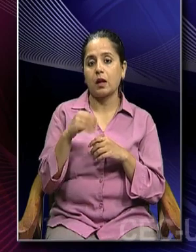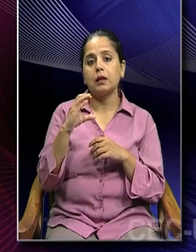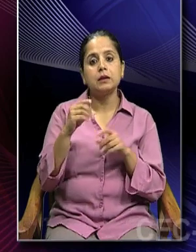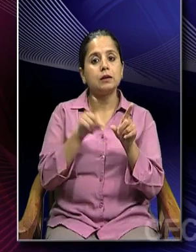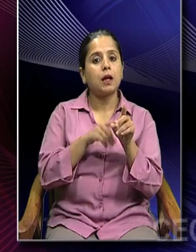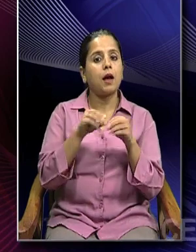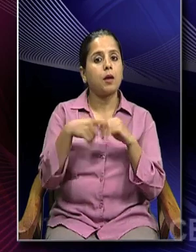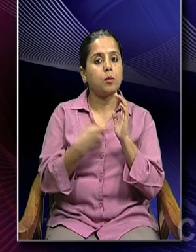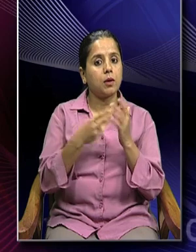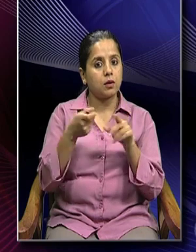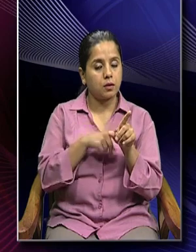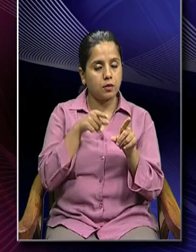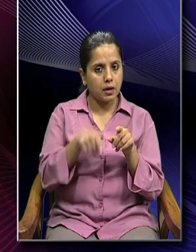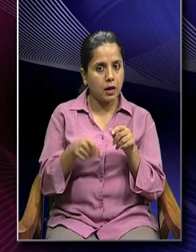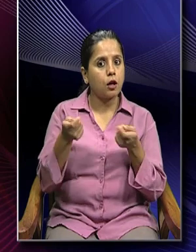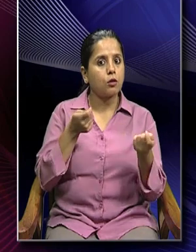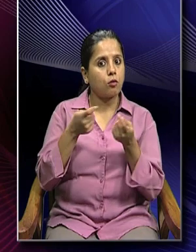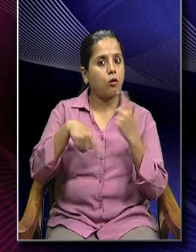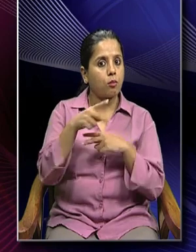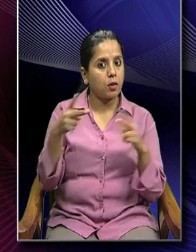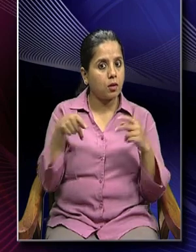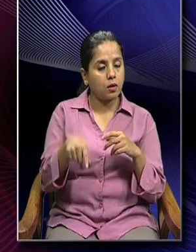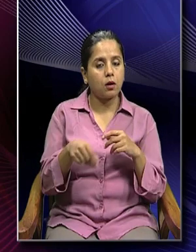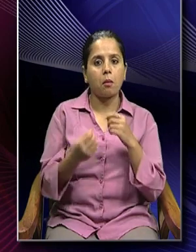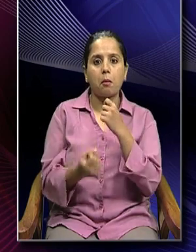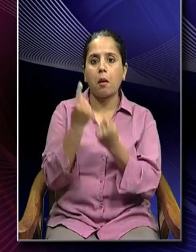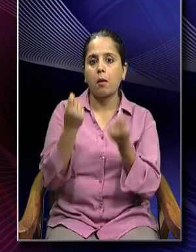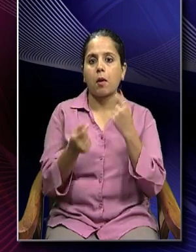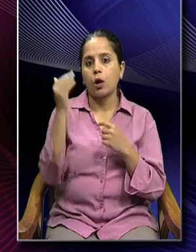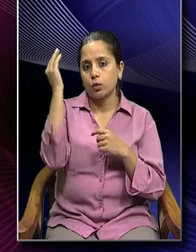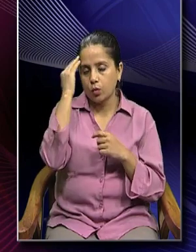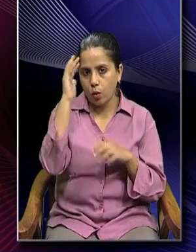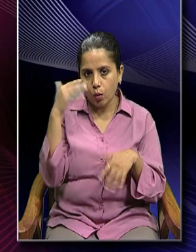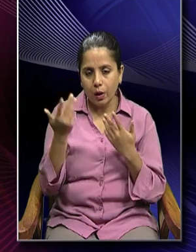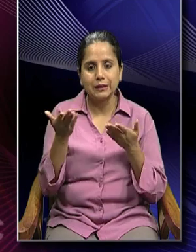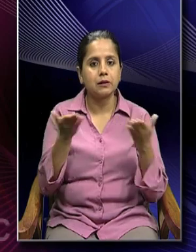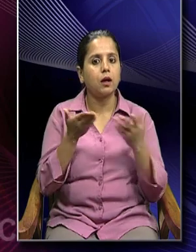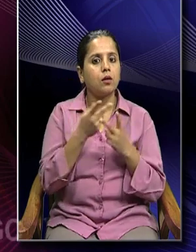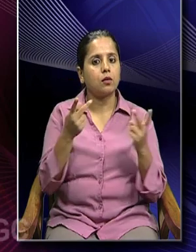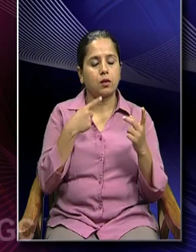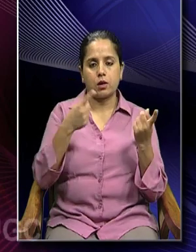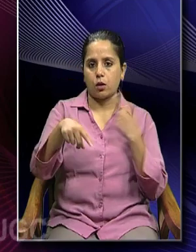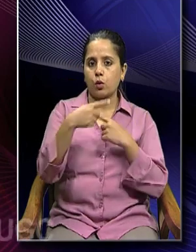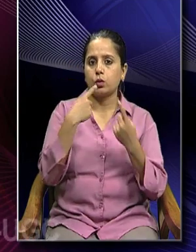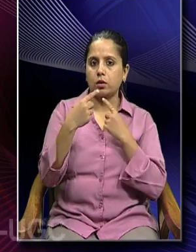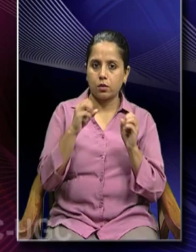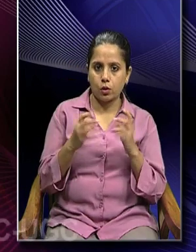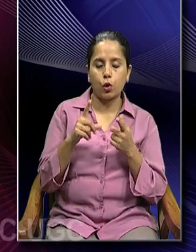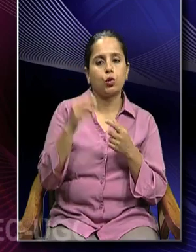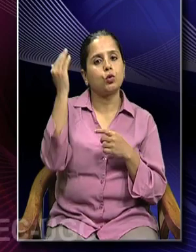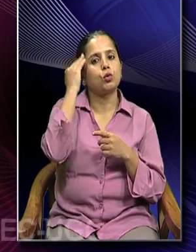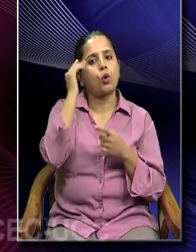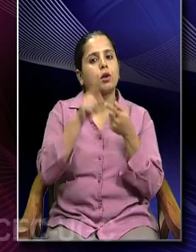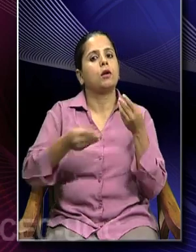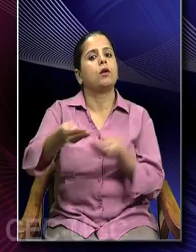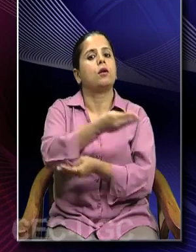what happened? The dominant form of economic activities emerging around knowledge and services. So, we started talking about knowledge economy, we